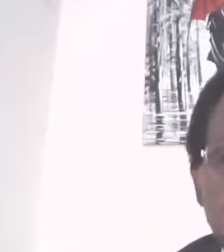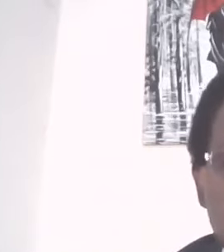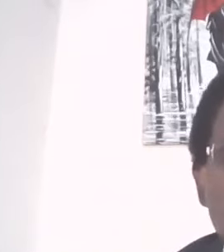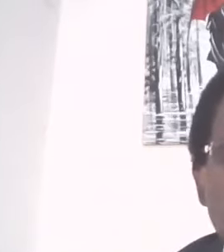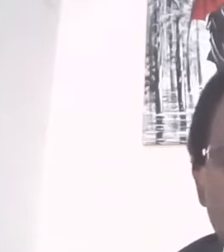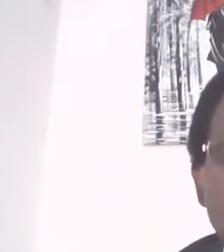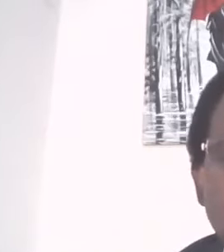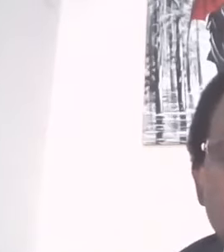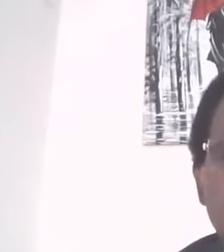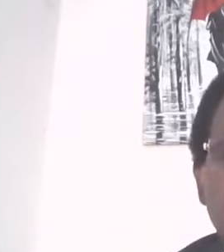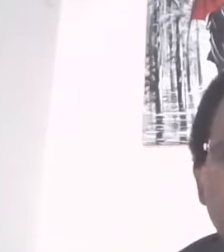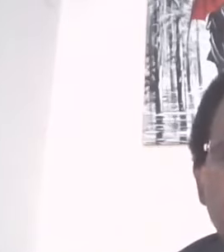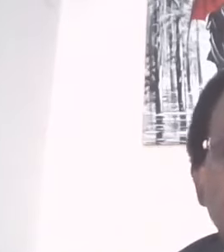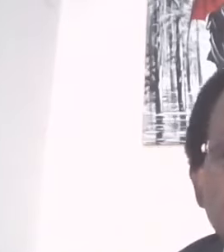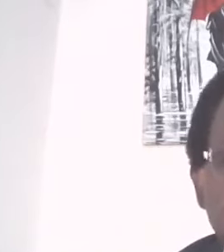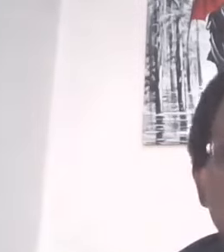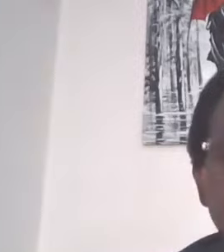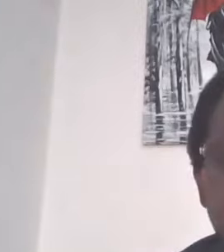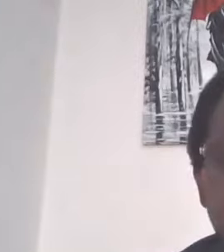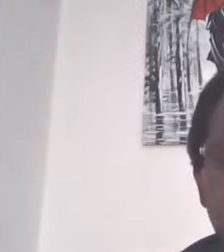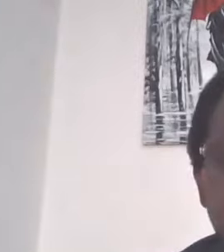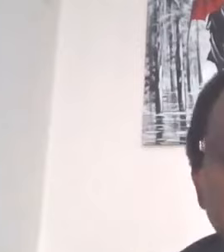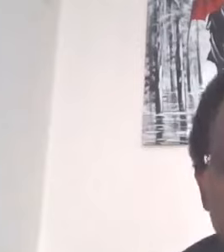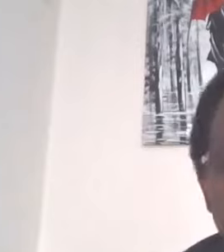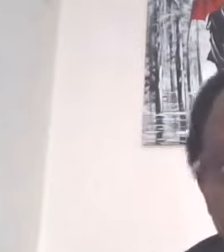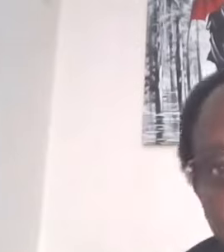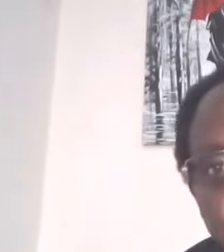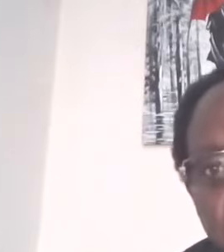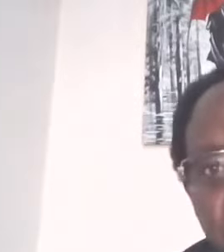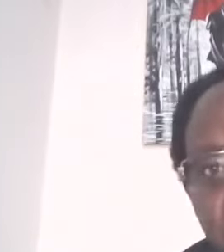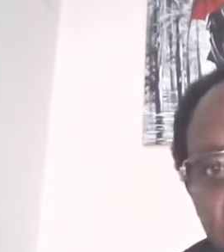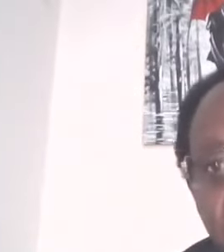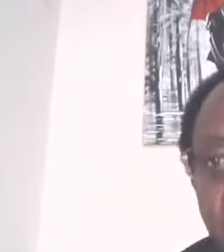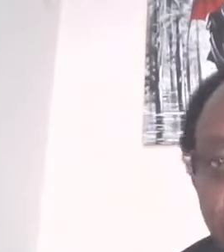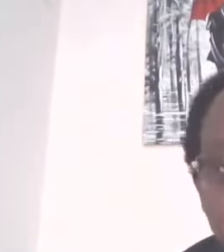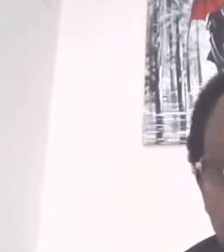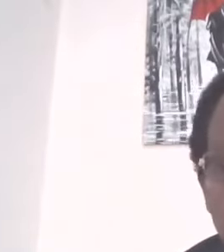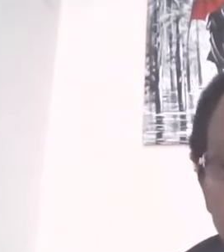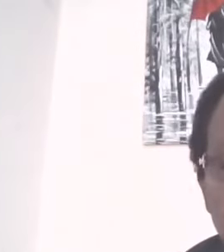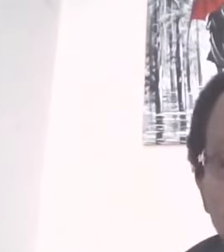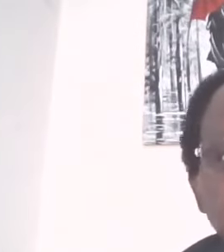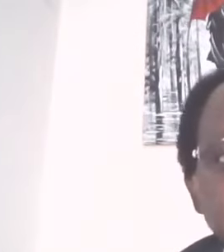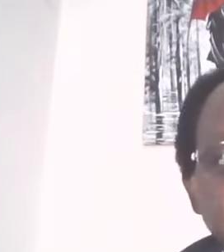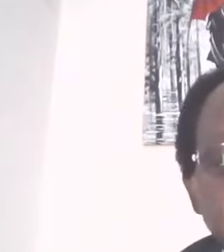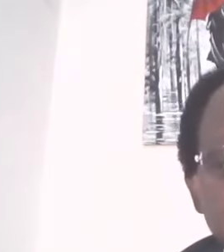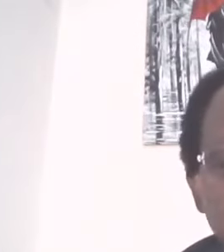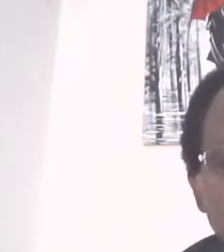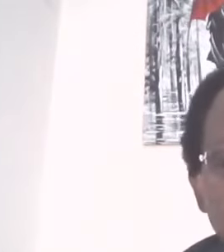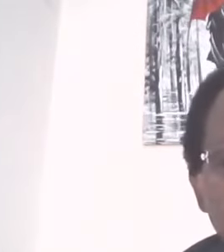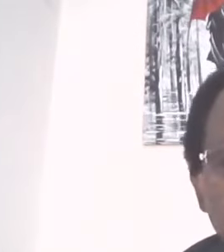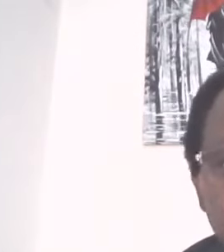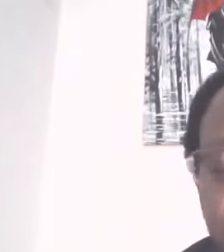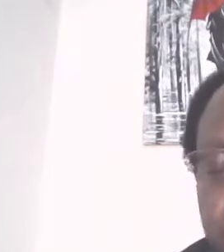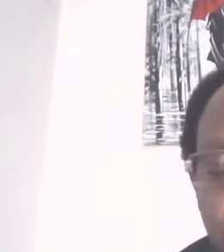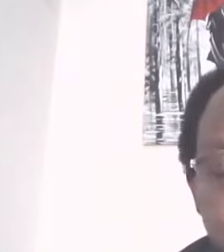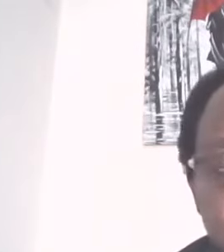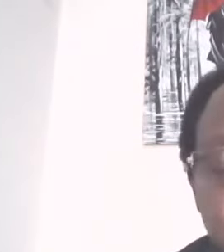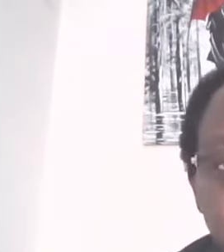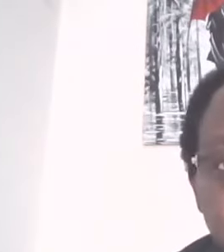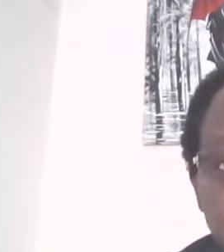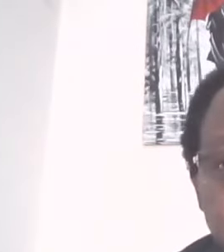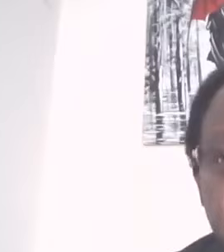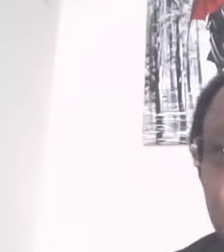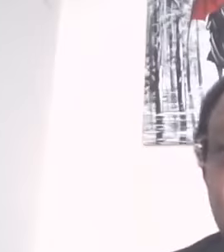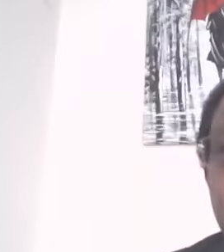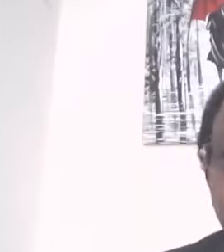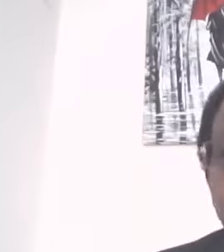that you go and let me get a report that you're in treatment. And if you don't do that, we shall take other forms of